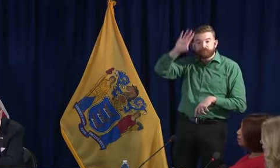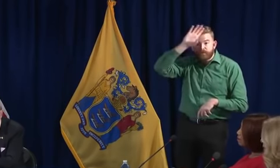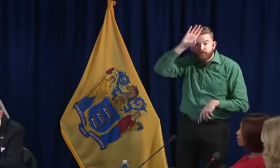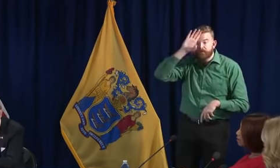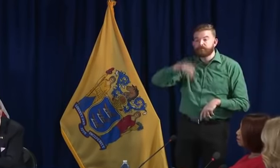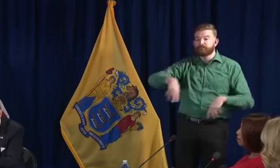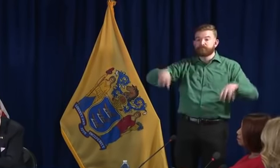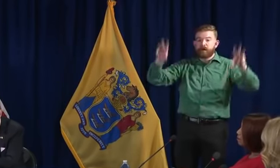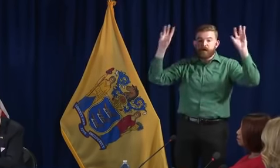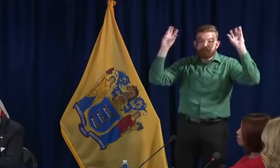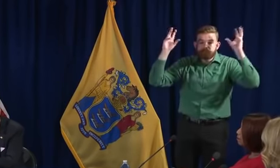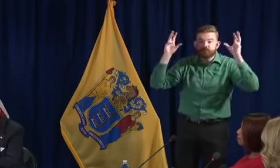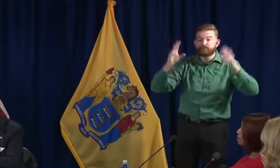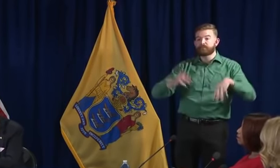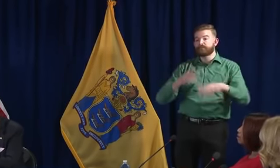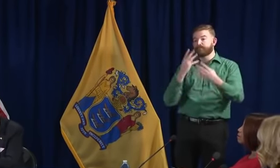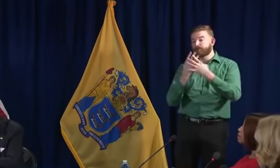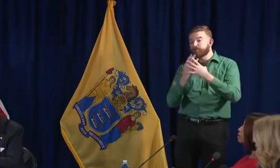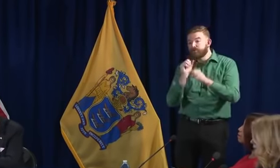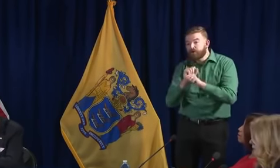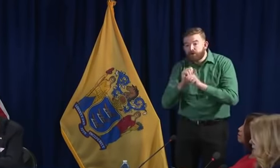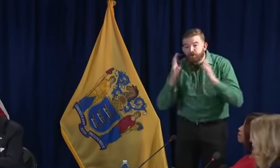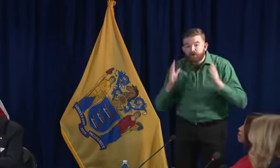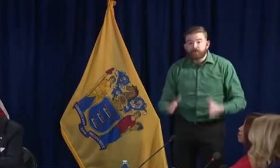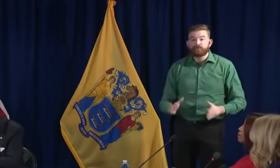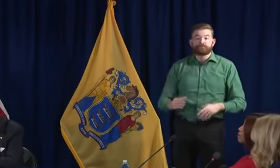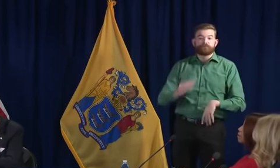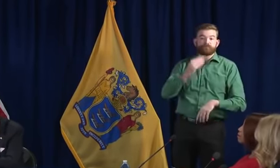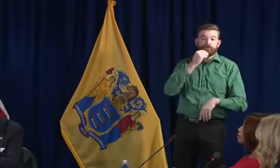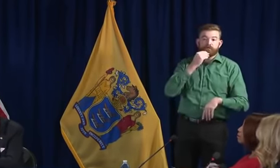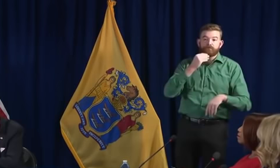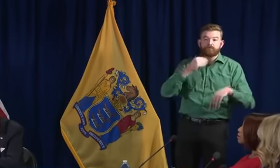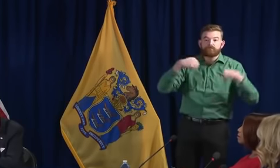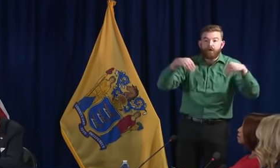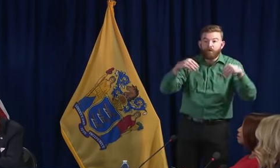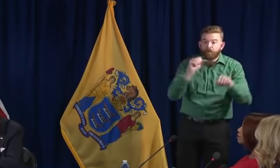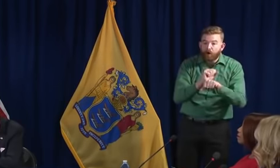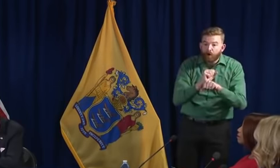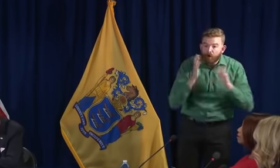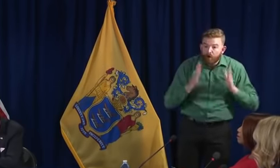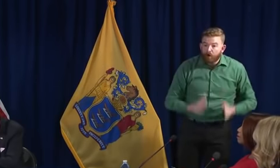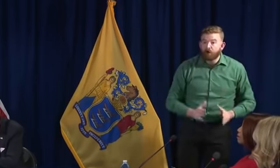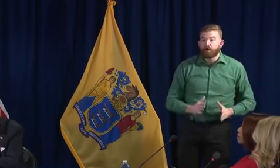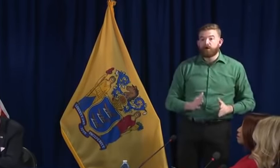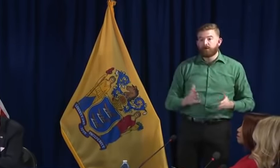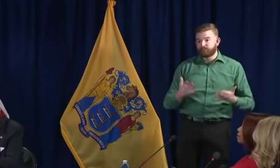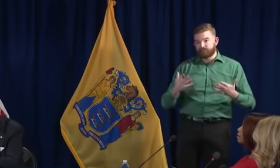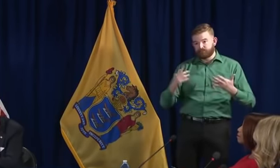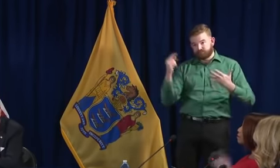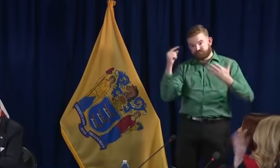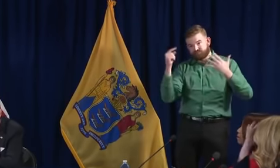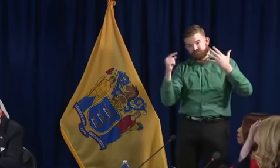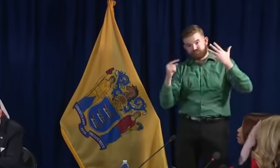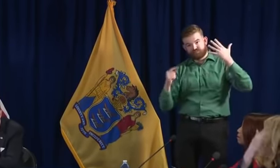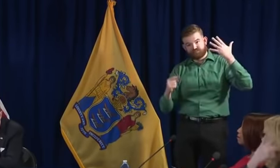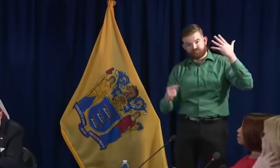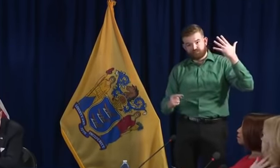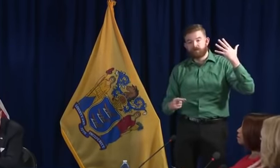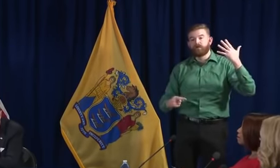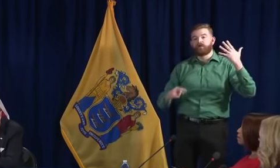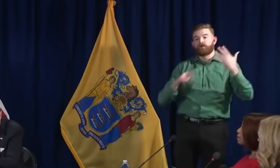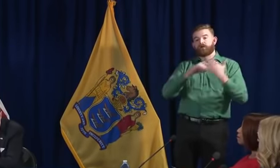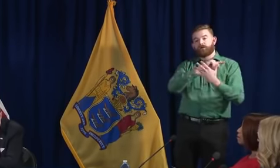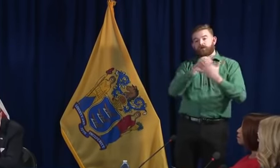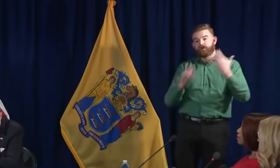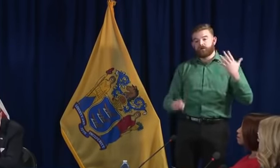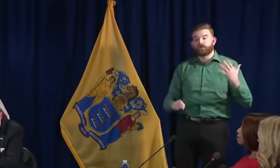men working in our supermarkets, among so many others, that all of them are able to continue to access the critical child care services